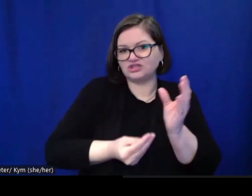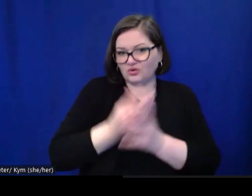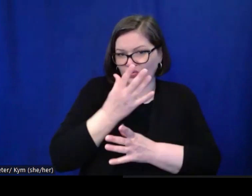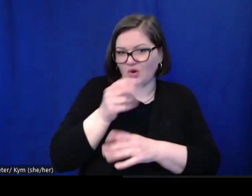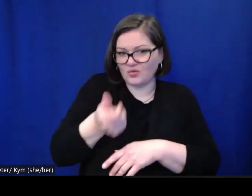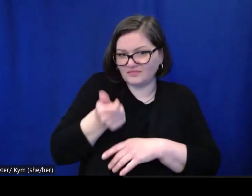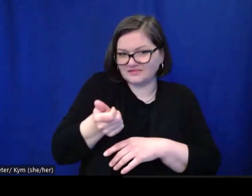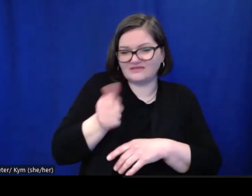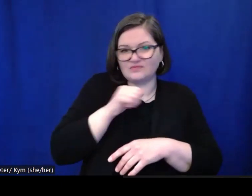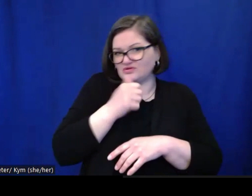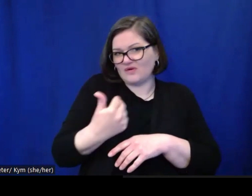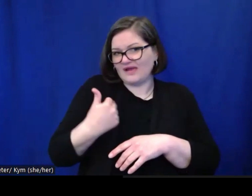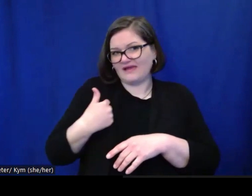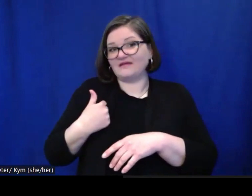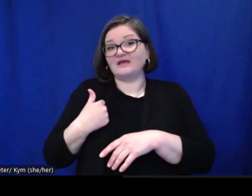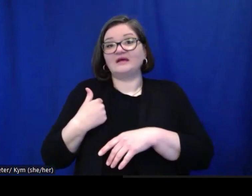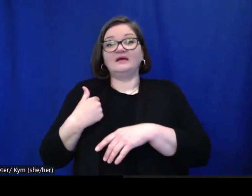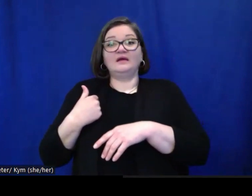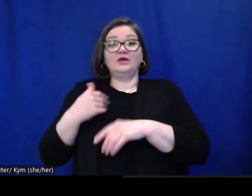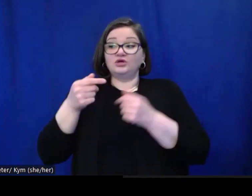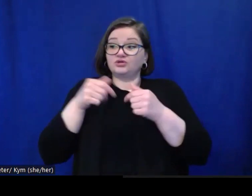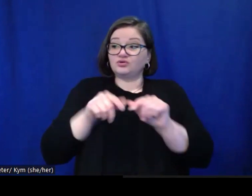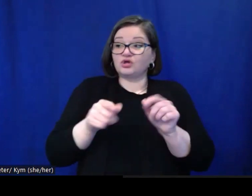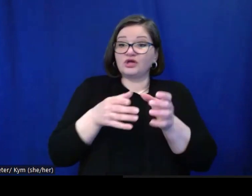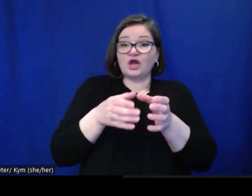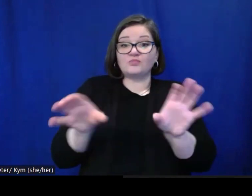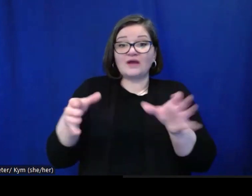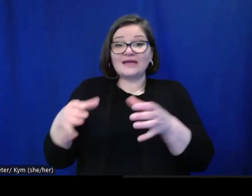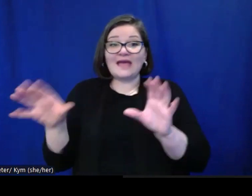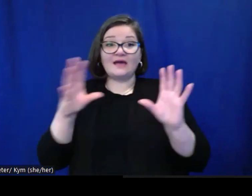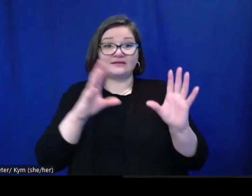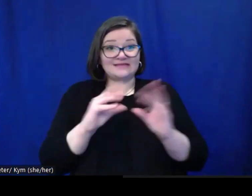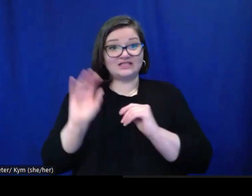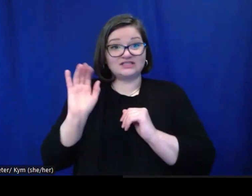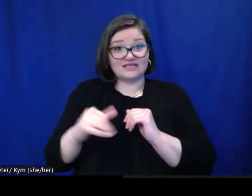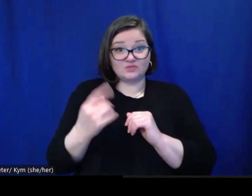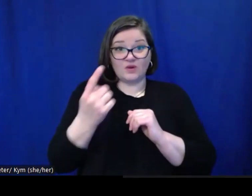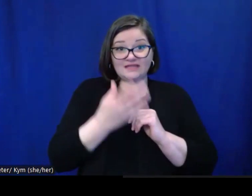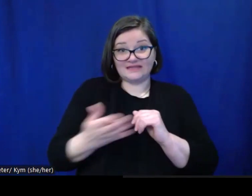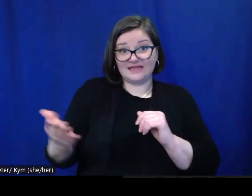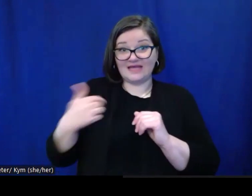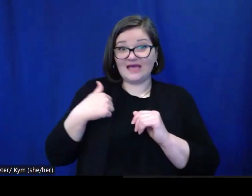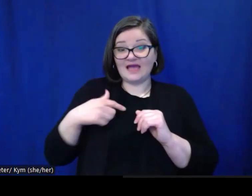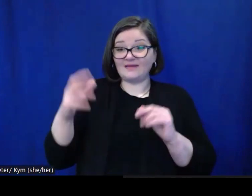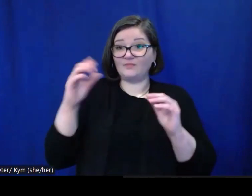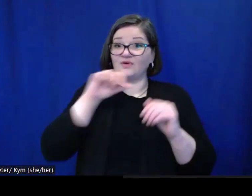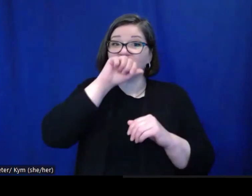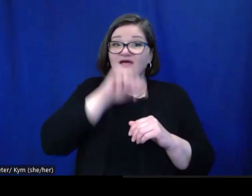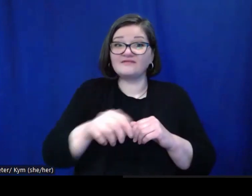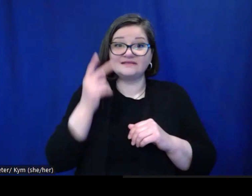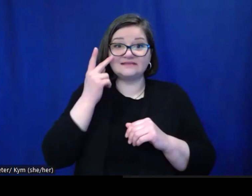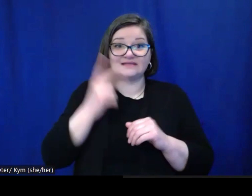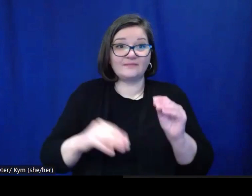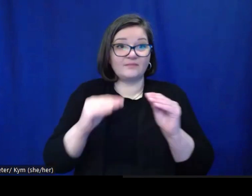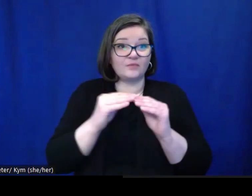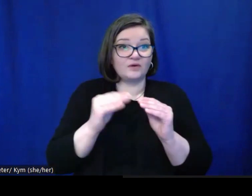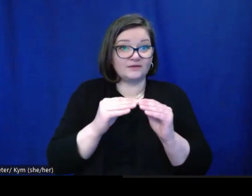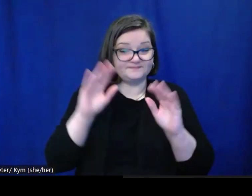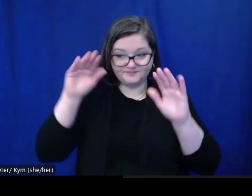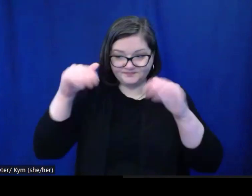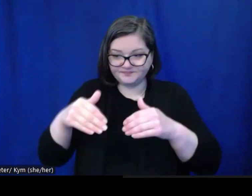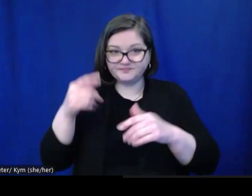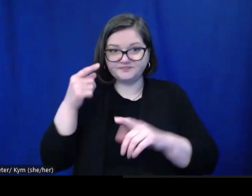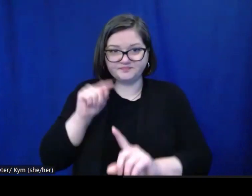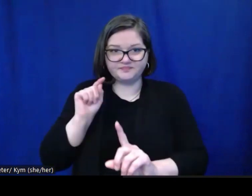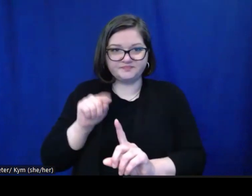so in that breakout session, that's one of the things that I would love to see focus on. I'm